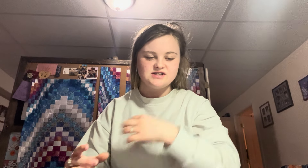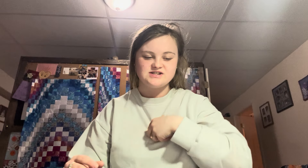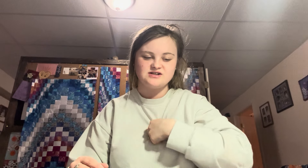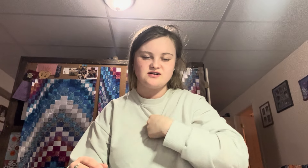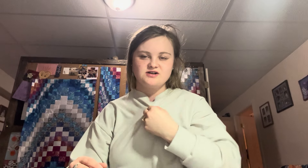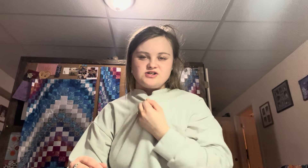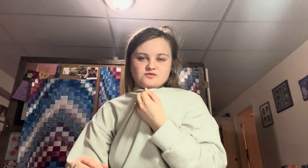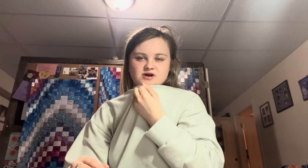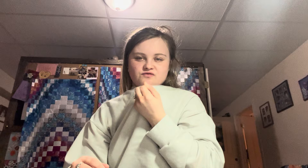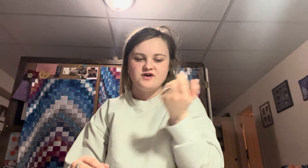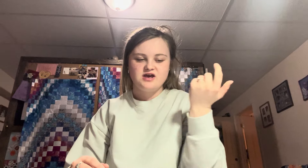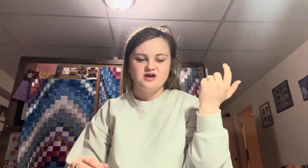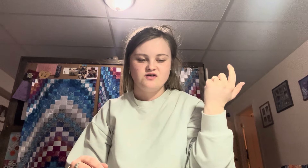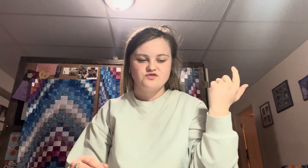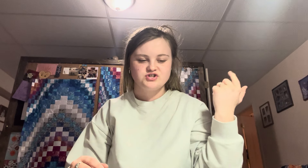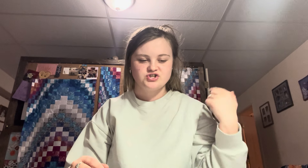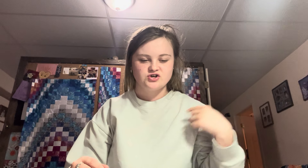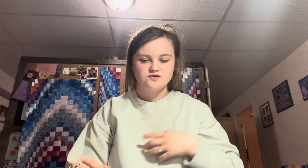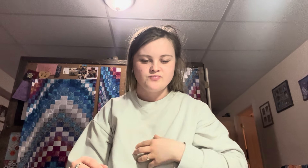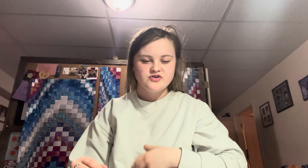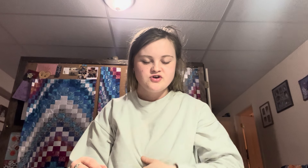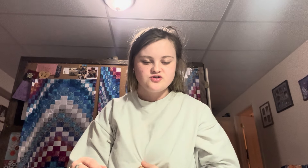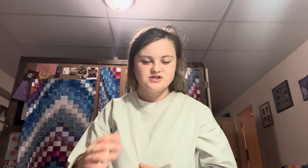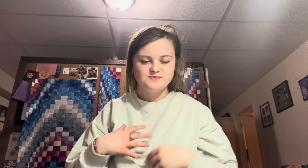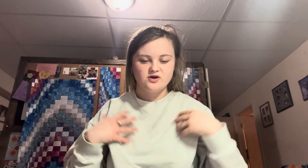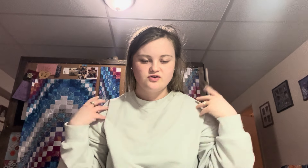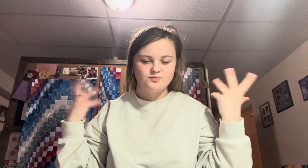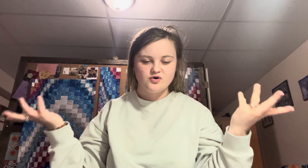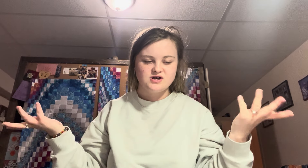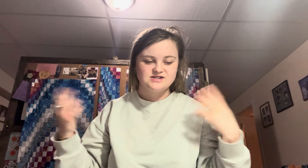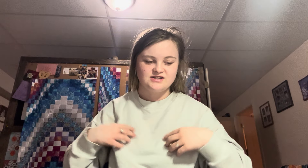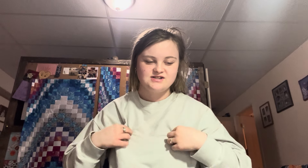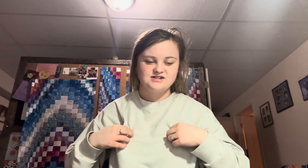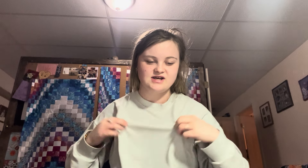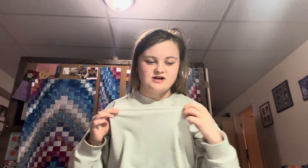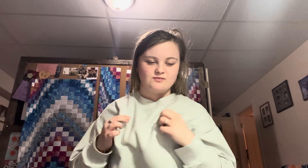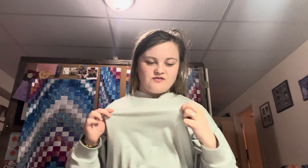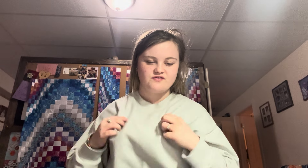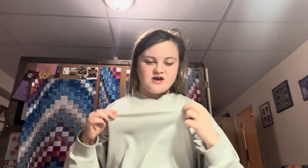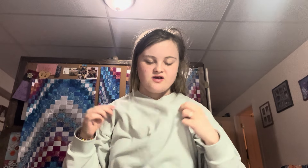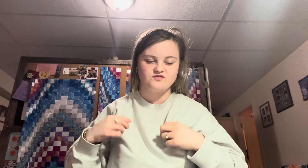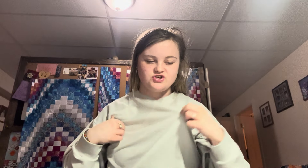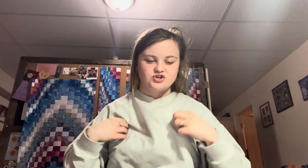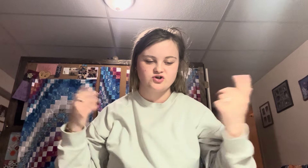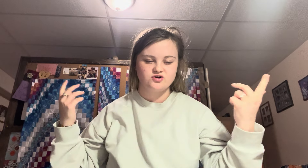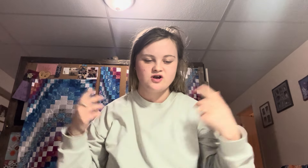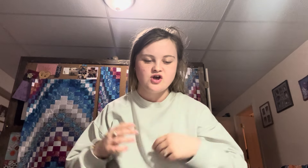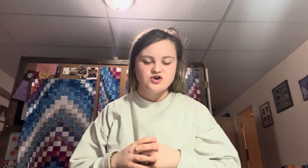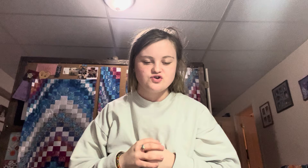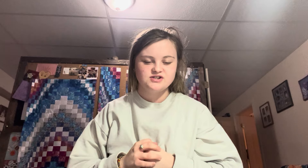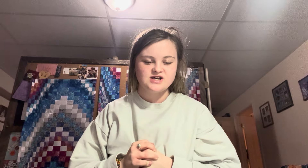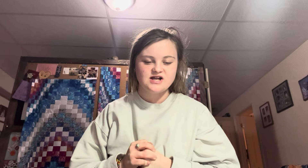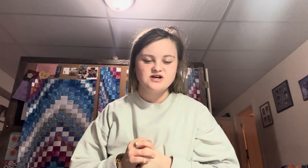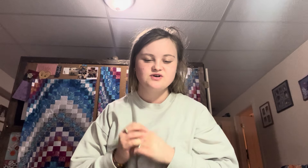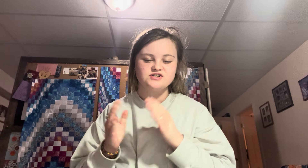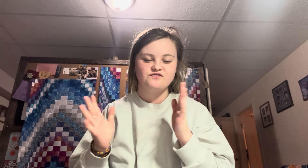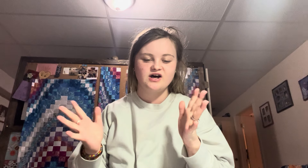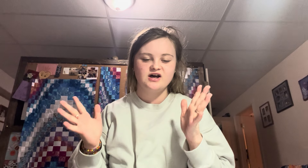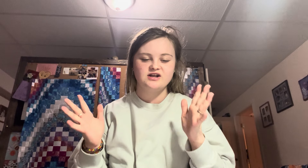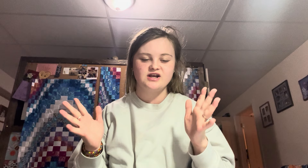poison onto my favorite shirt. You spilled your poison, stained my favorite shirt. You said it was funny to